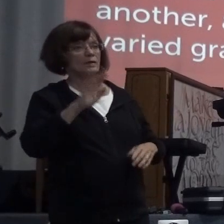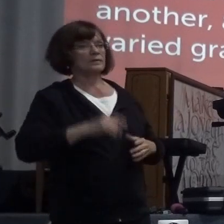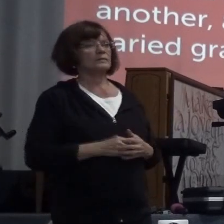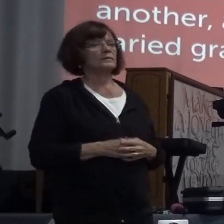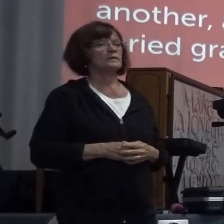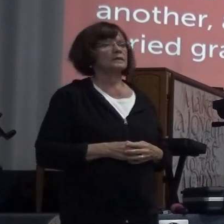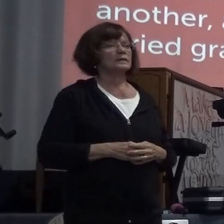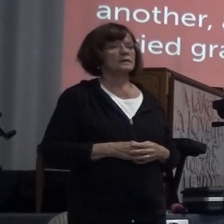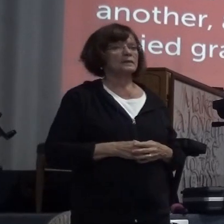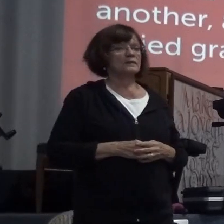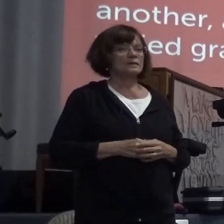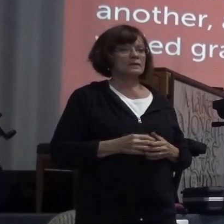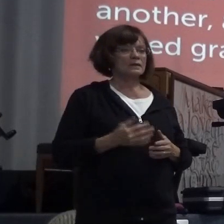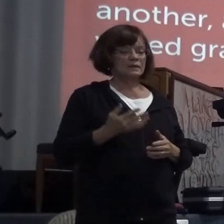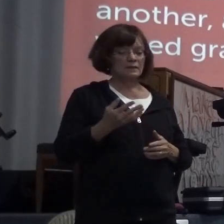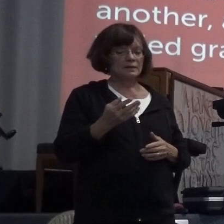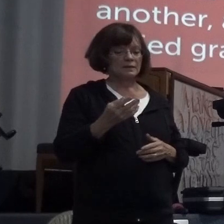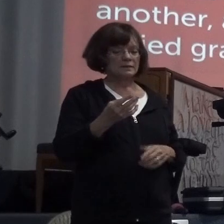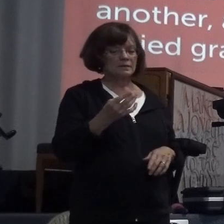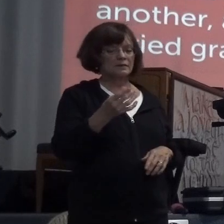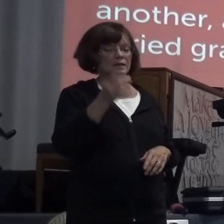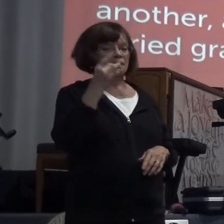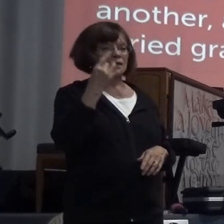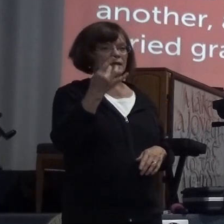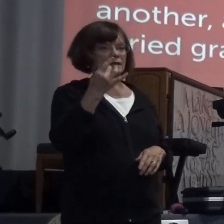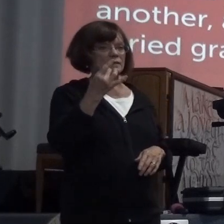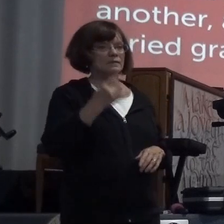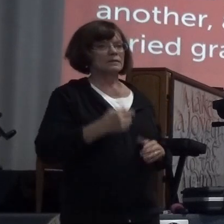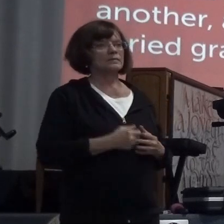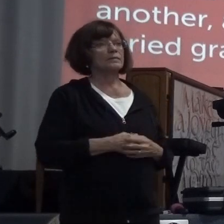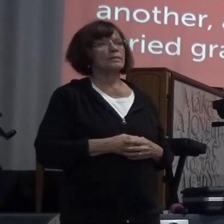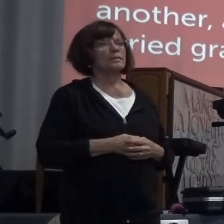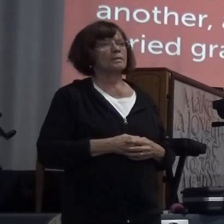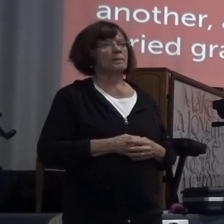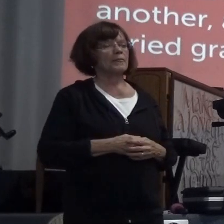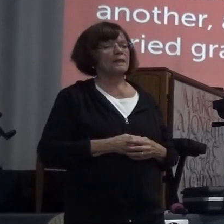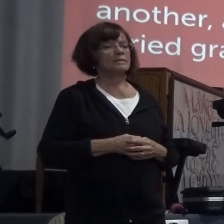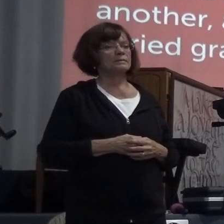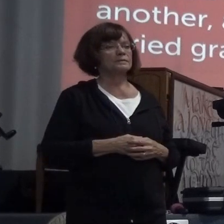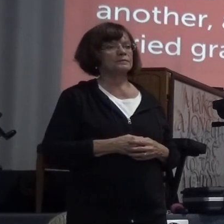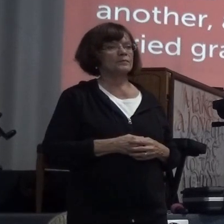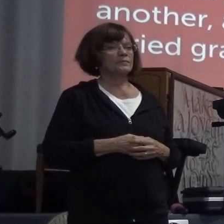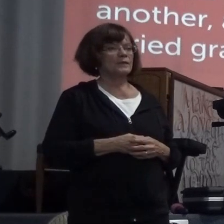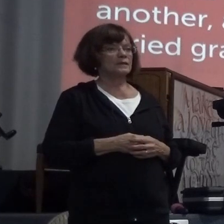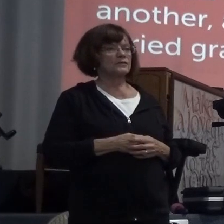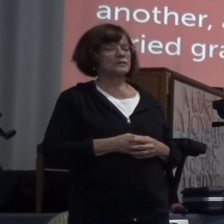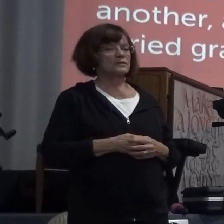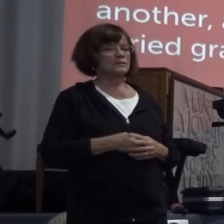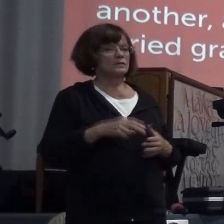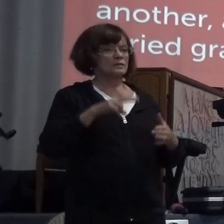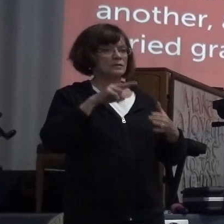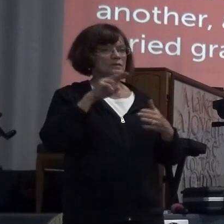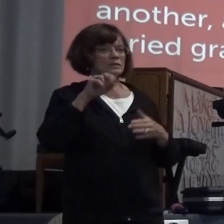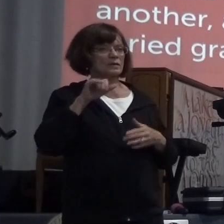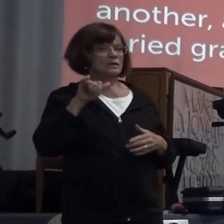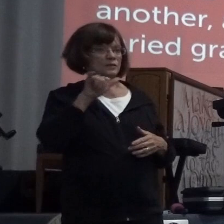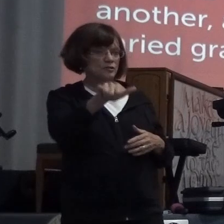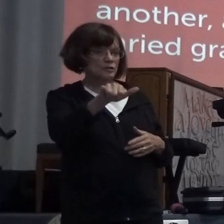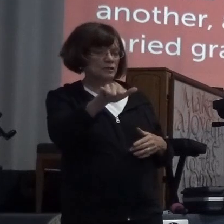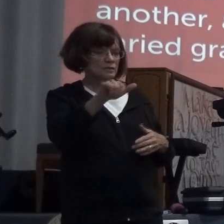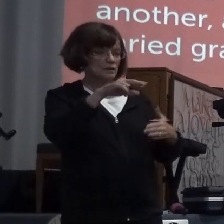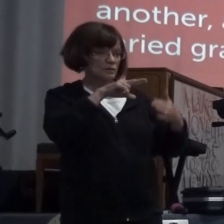8 through 10, we'll jump a little bit ahead. And I would recommend that you take 1 Peter and just read through it. One of the